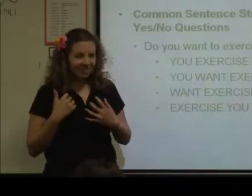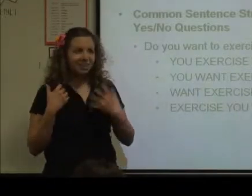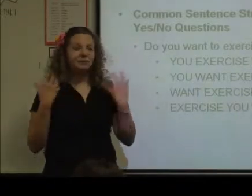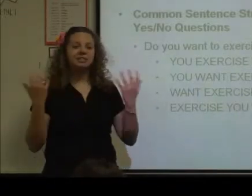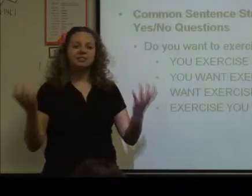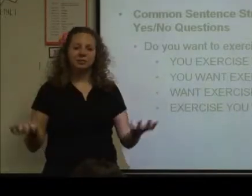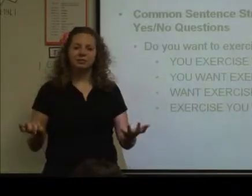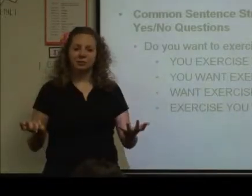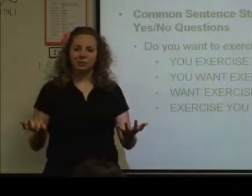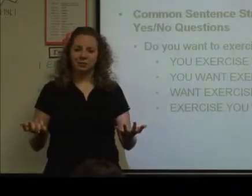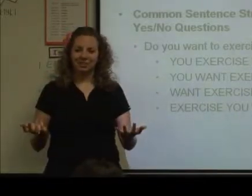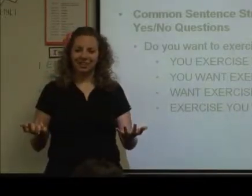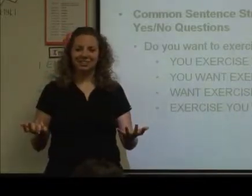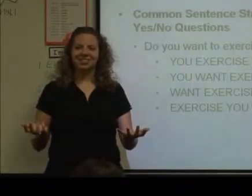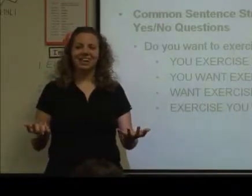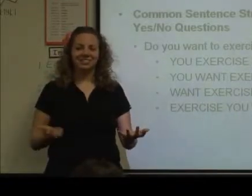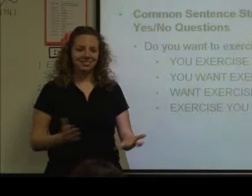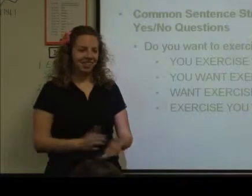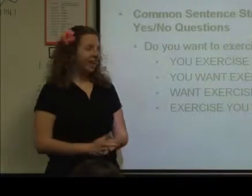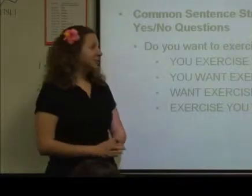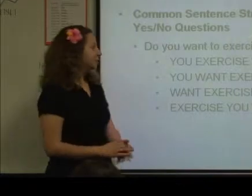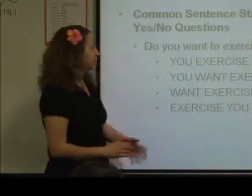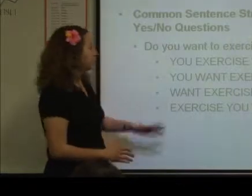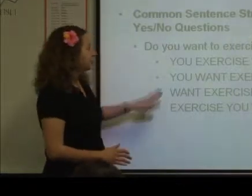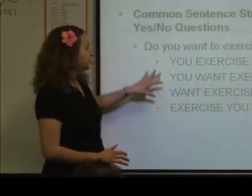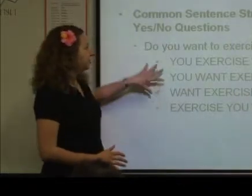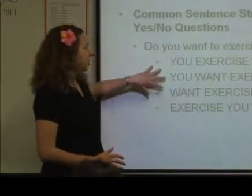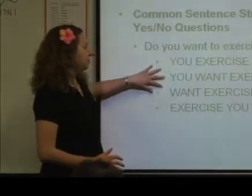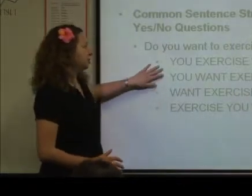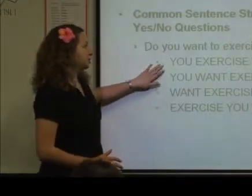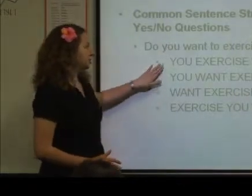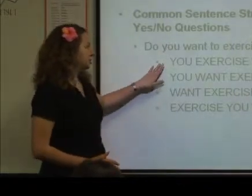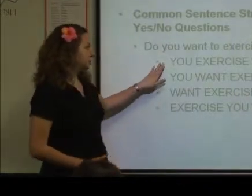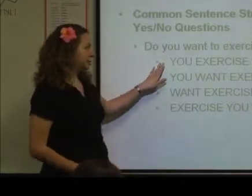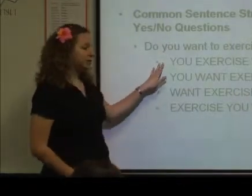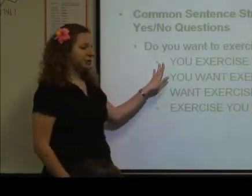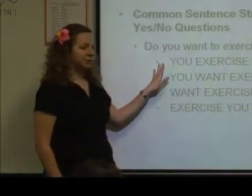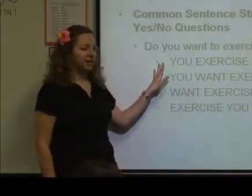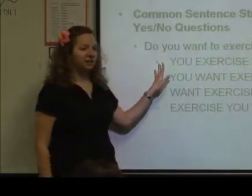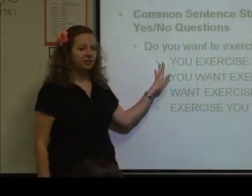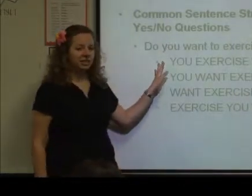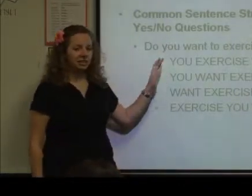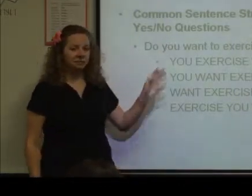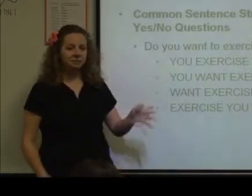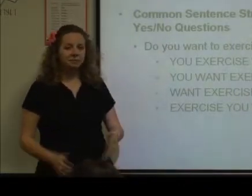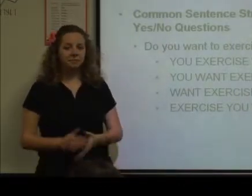then that means, do you want to exercise? Okay, so what are your 4 options? What's the first one? How do you sign it?